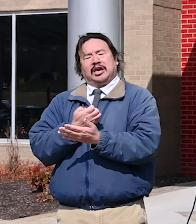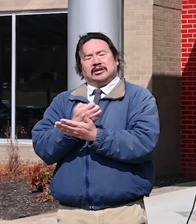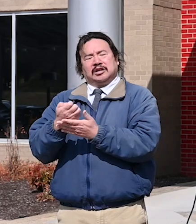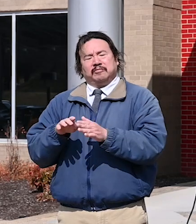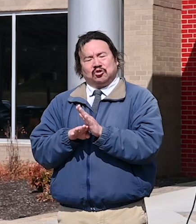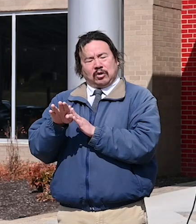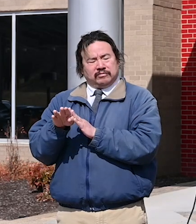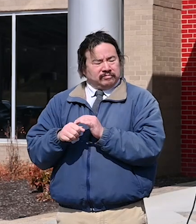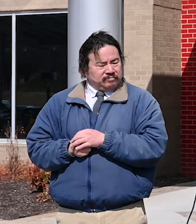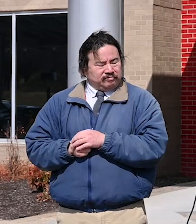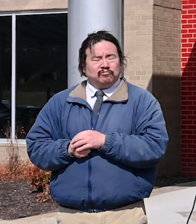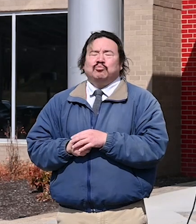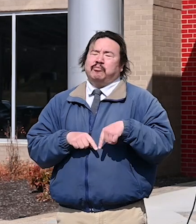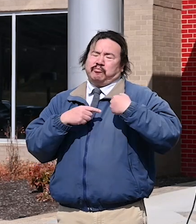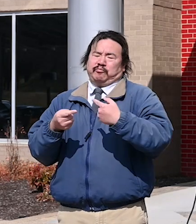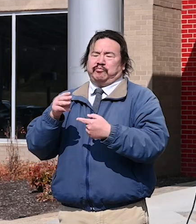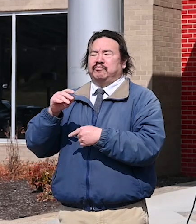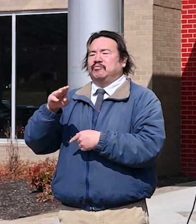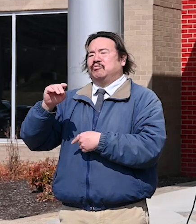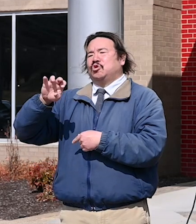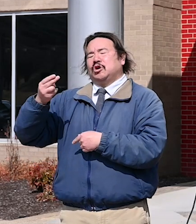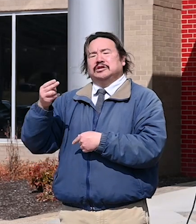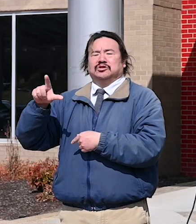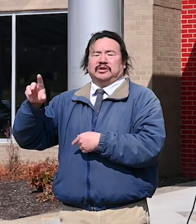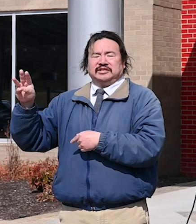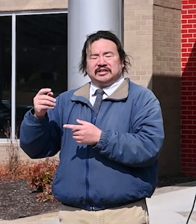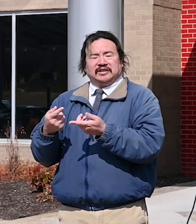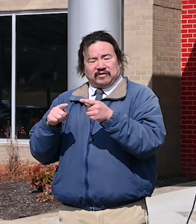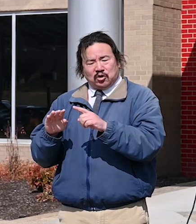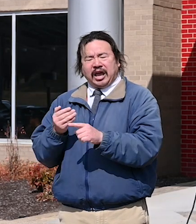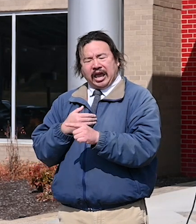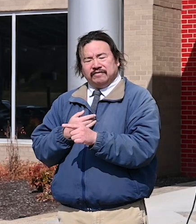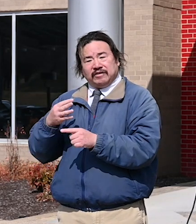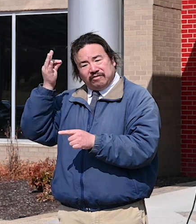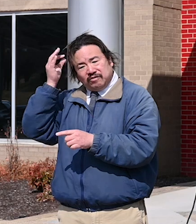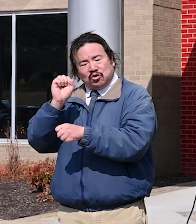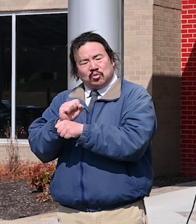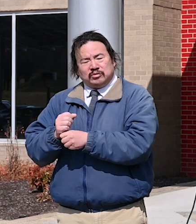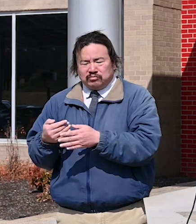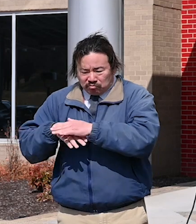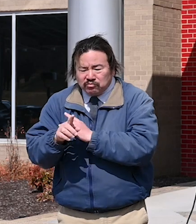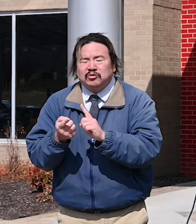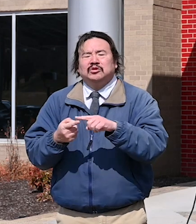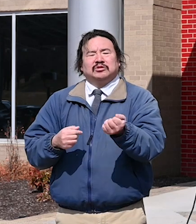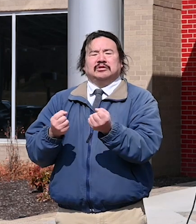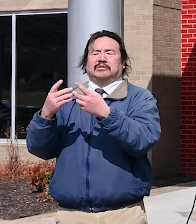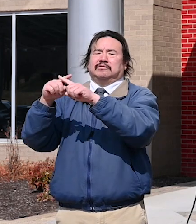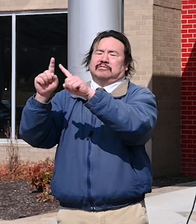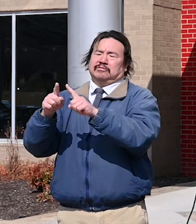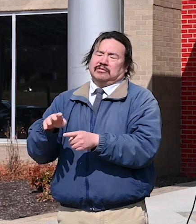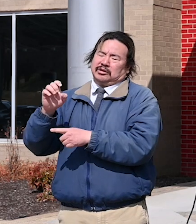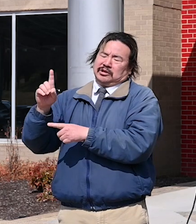growth. During our March 26th event in the morning, we will help our federal workers gain access to several